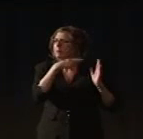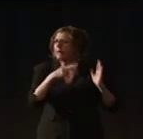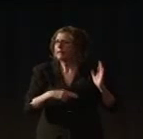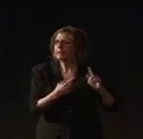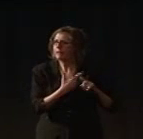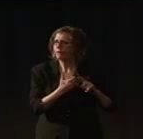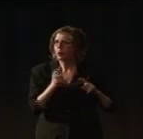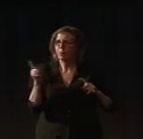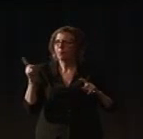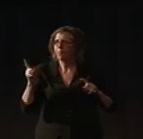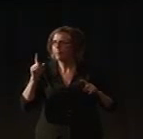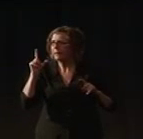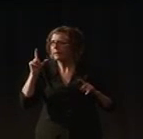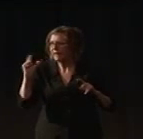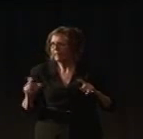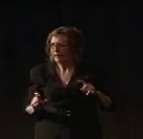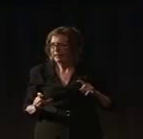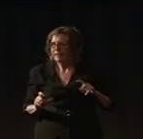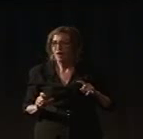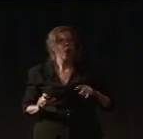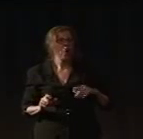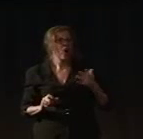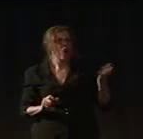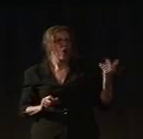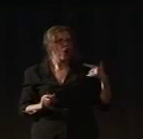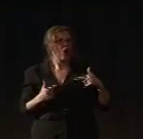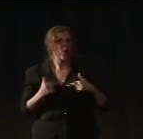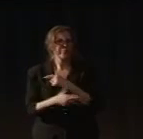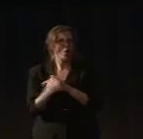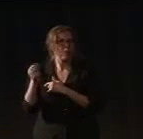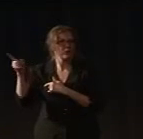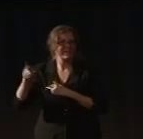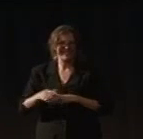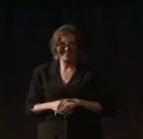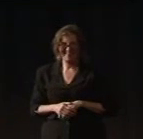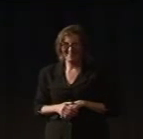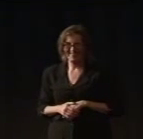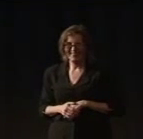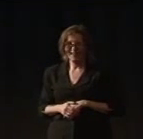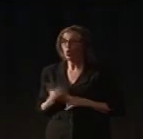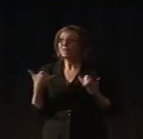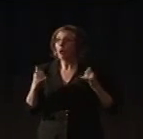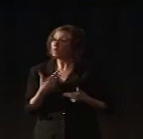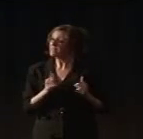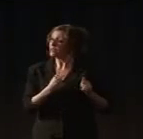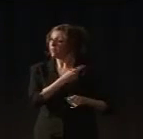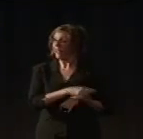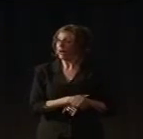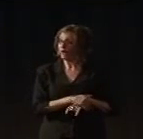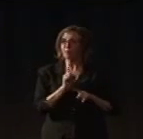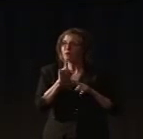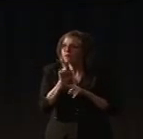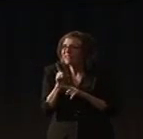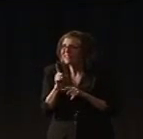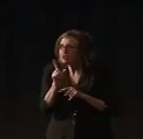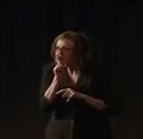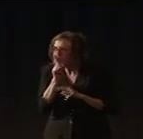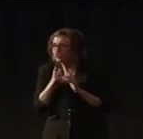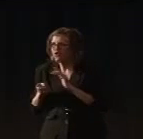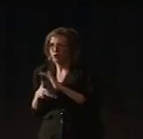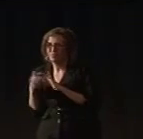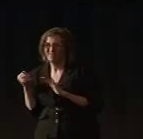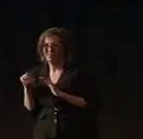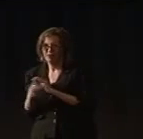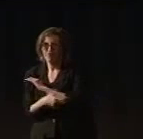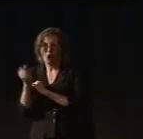highly digitalized and amazing involvement inside the inner quality of the work itself. I